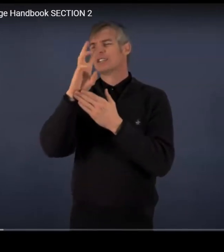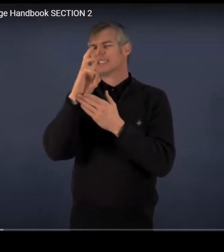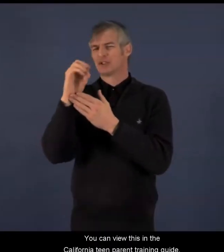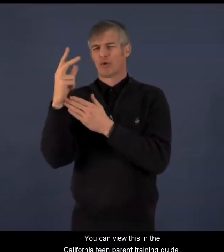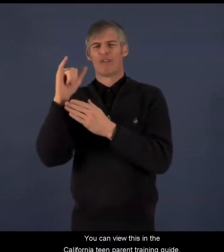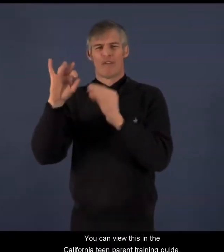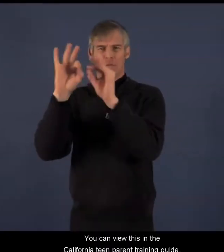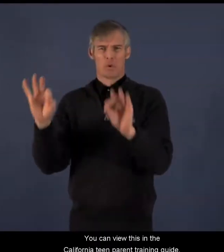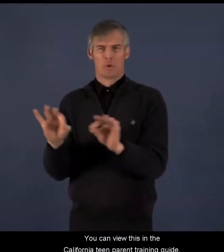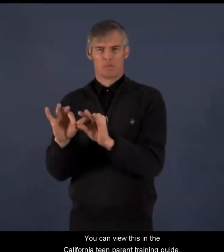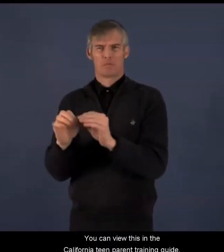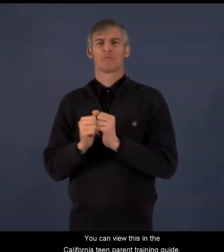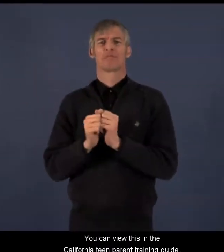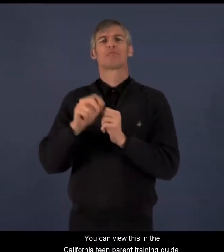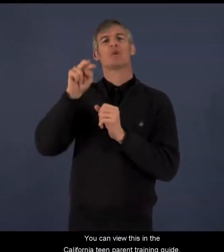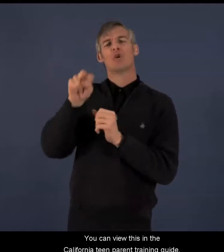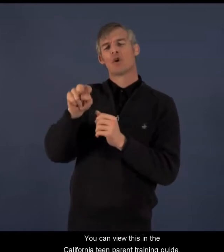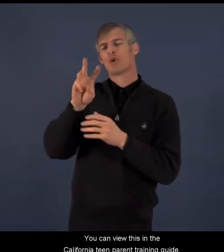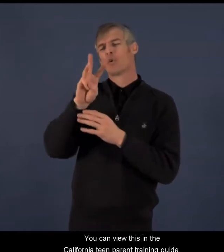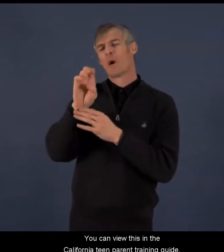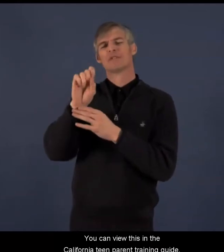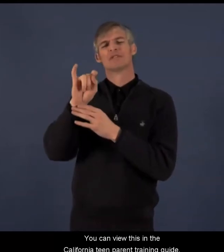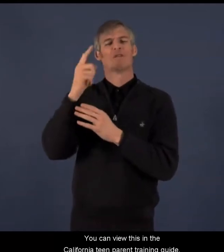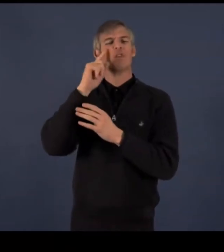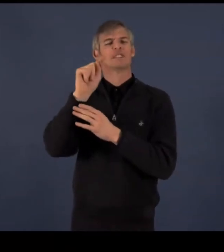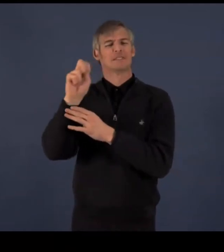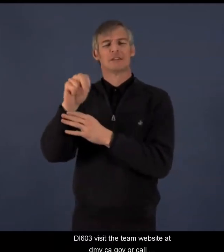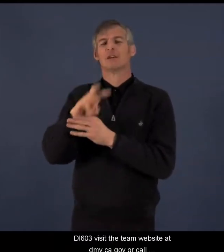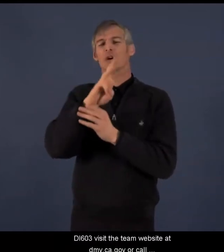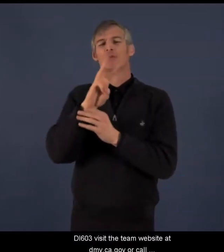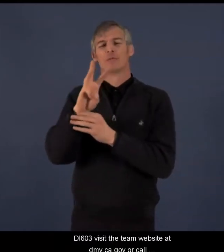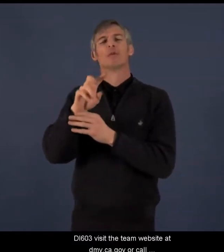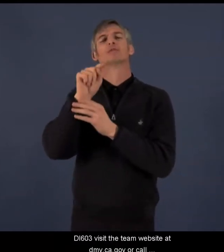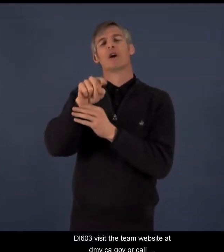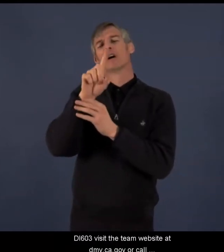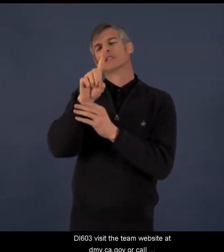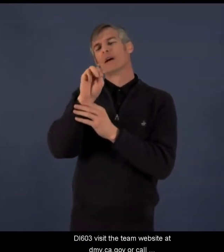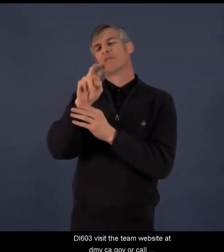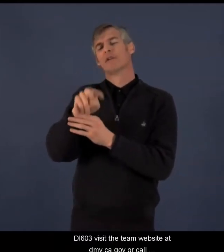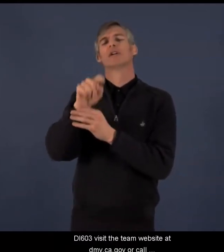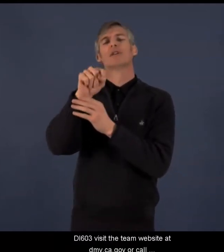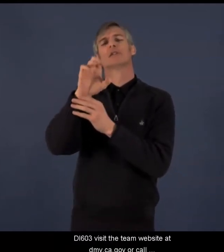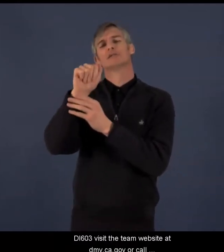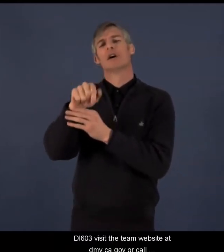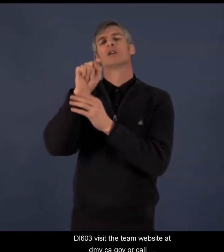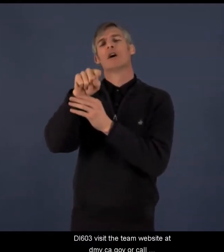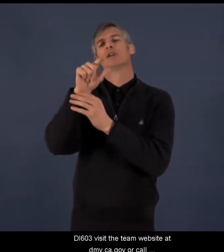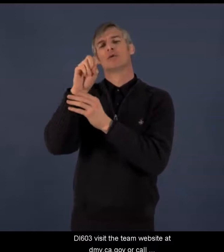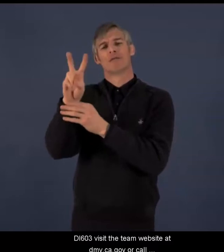You can view this in the California Teen Parent Training Guide, DL603. Visit the team website at